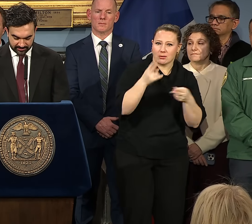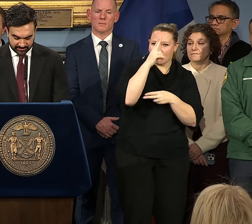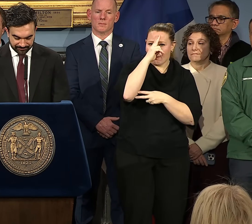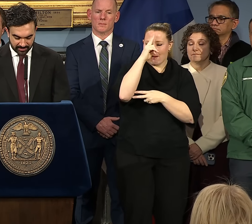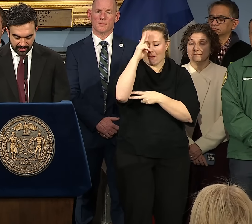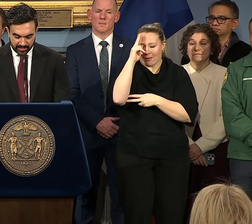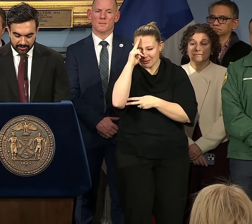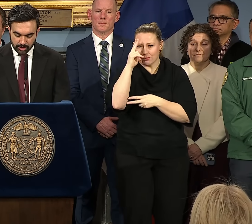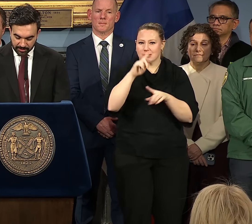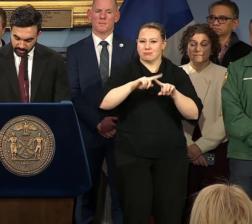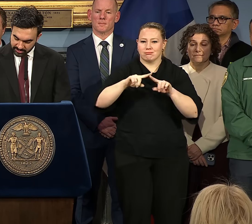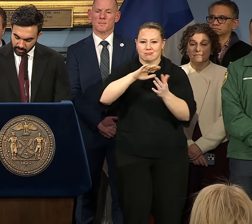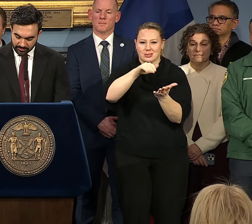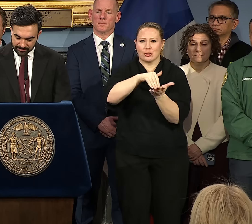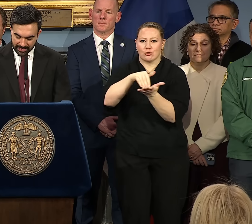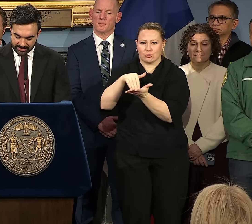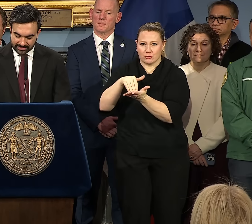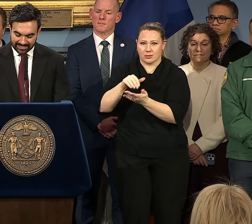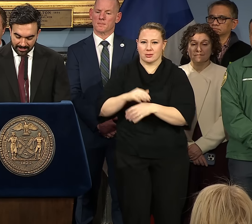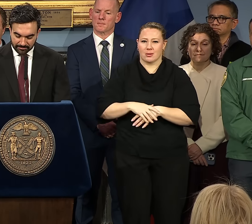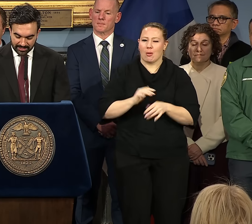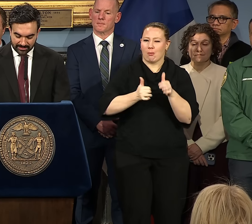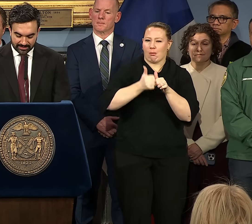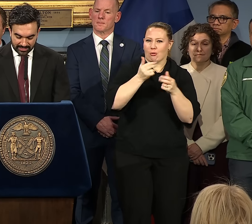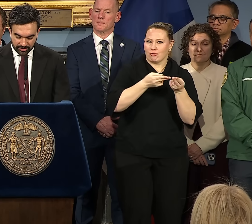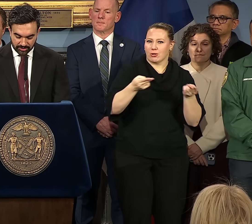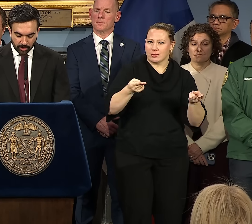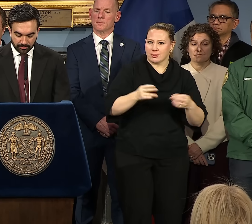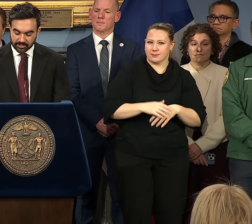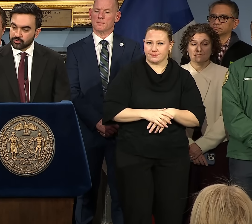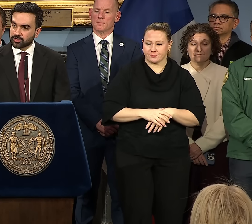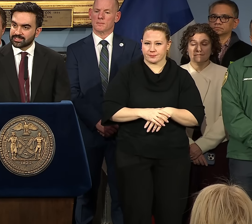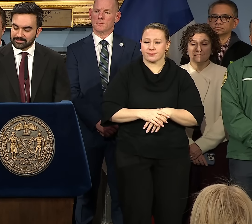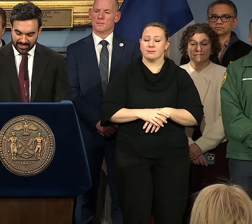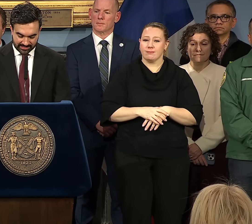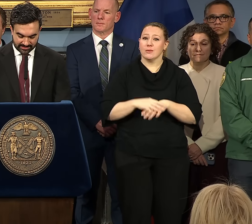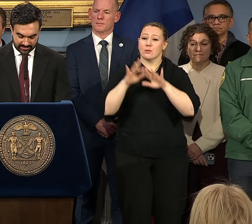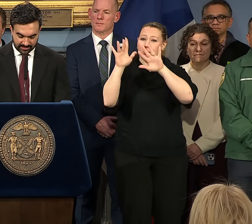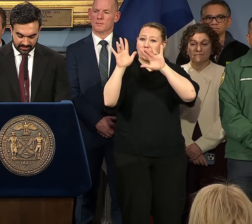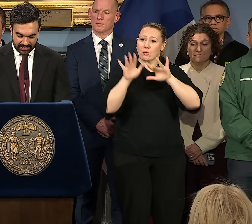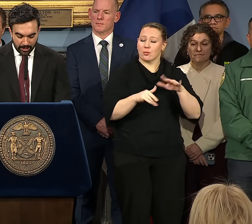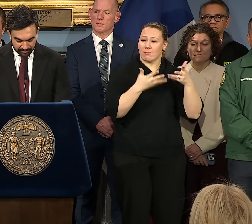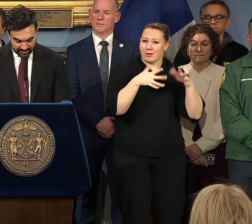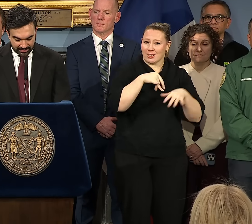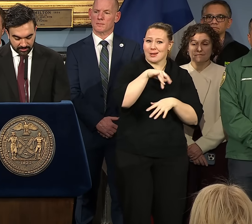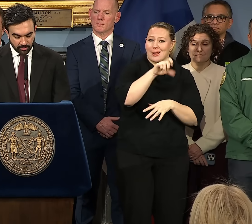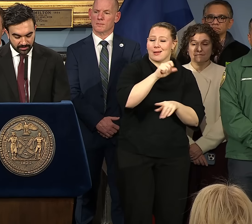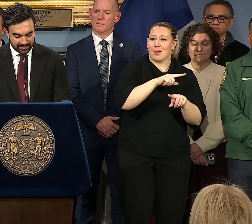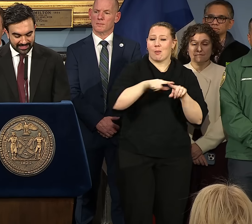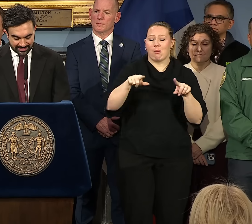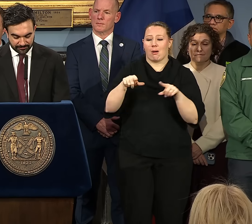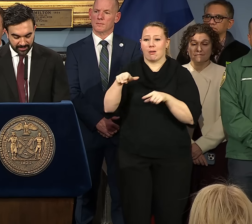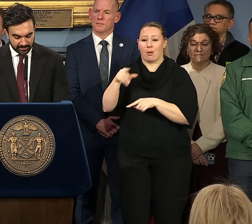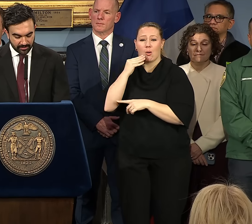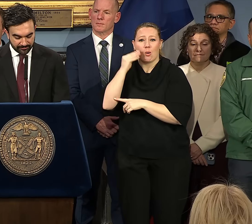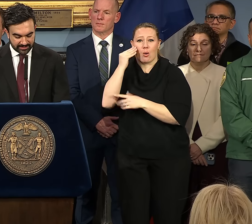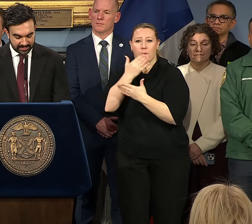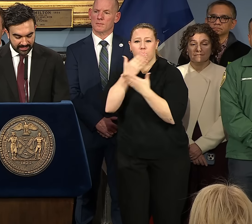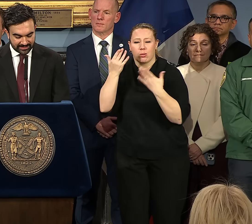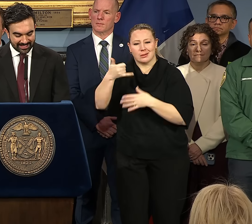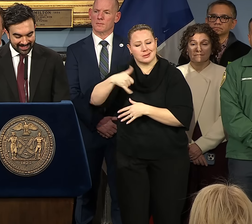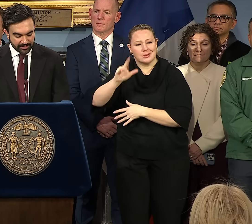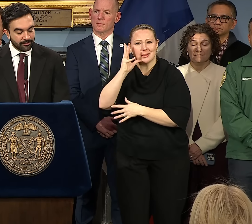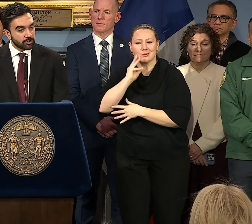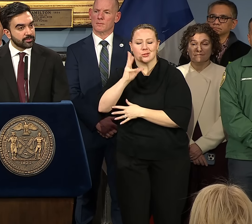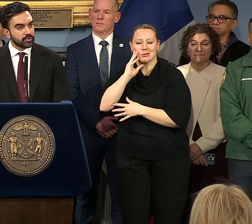to shelters. Just because the storm has passed does not mean that the danger to homeless New Yorkers has passed. Outreach teams are only intensifying their efforts